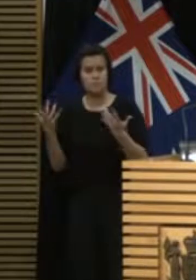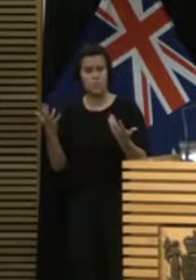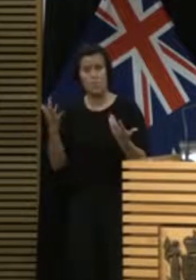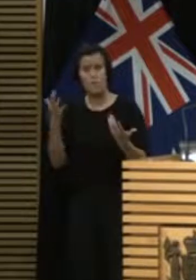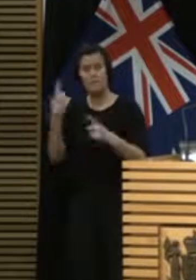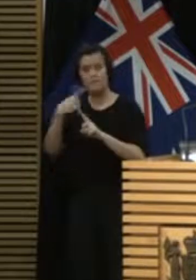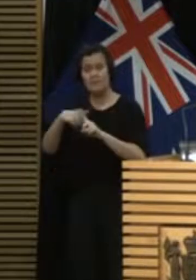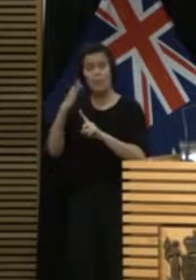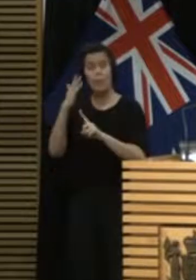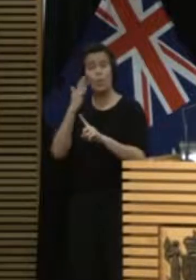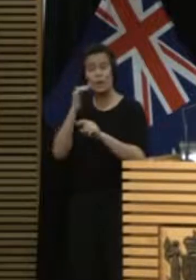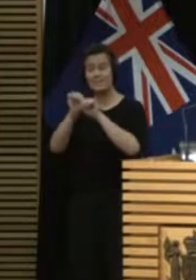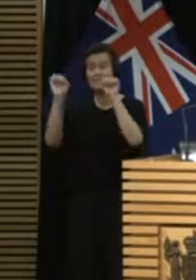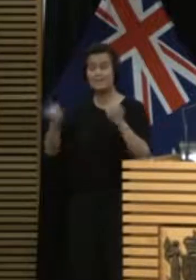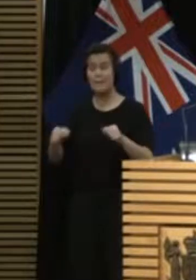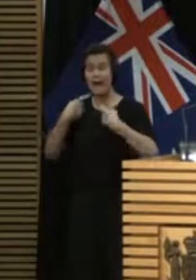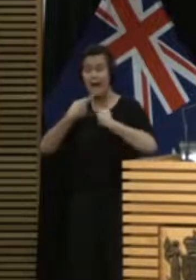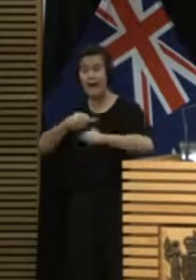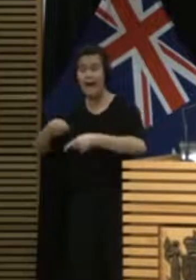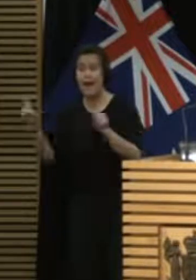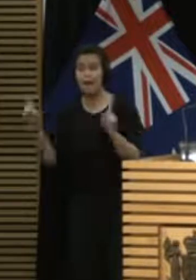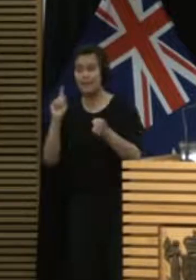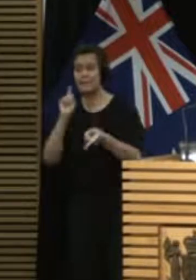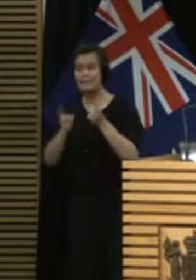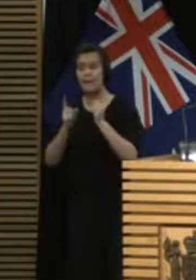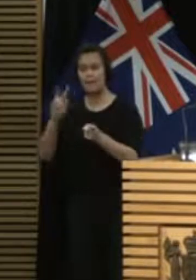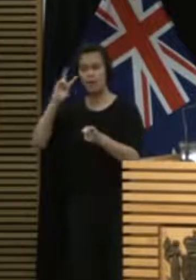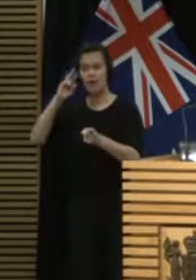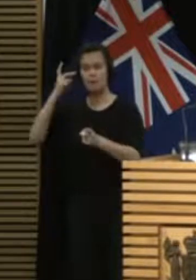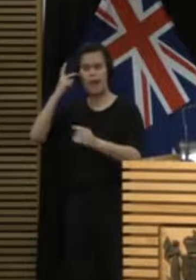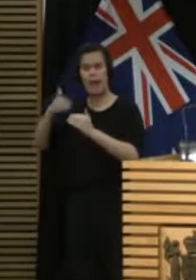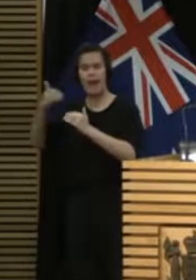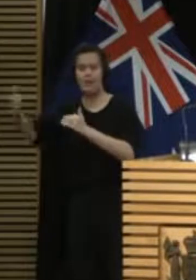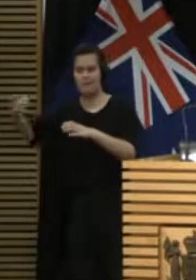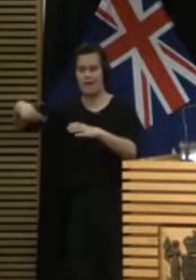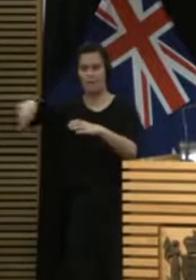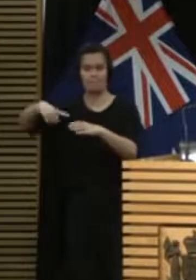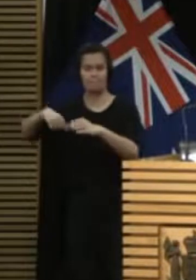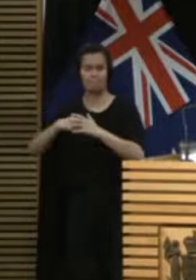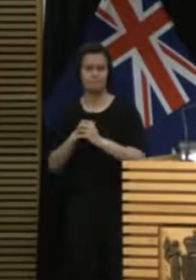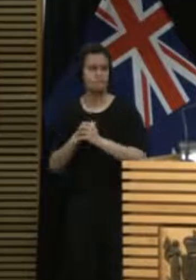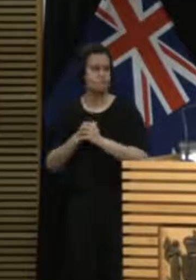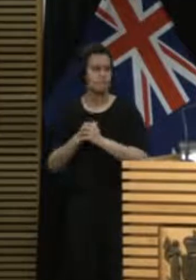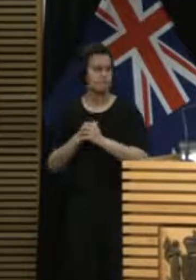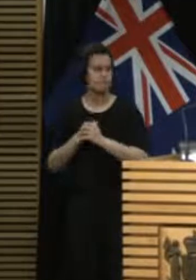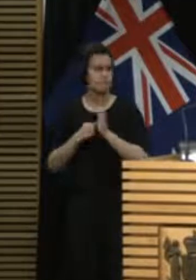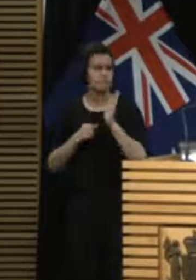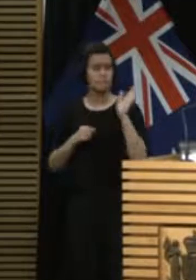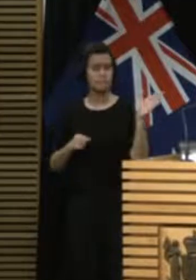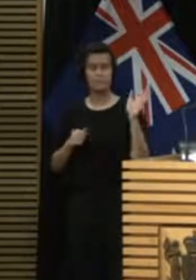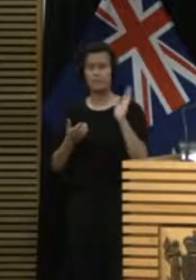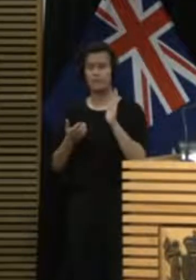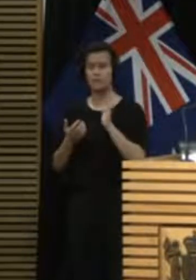been released and announced. Yeah, the only thing I would add to that is that the version of the framework that that